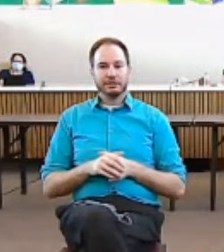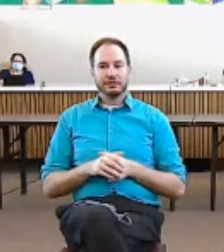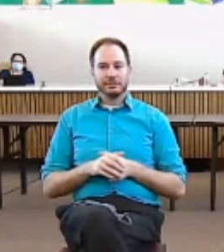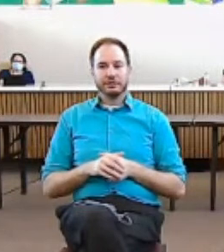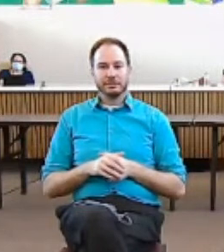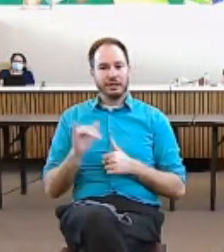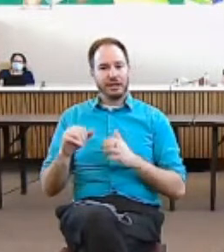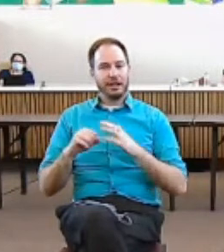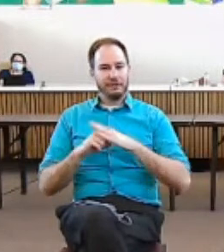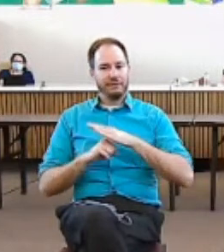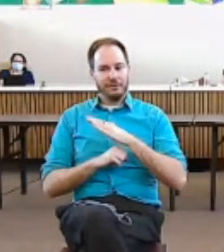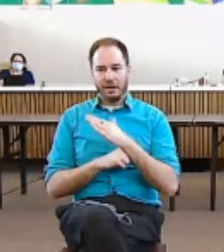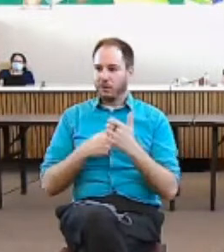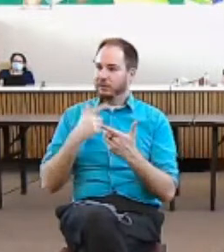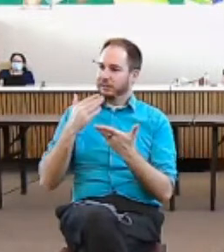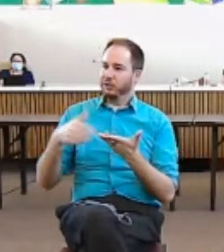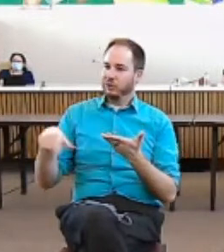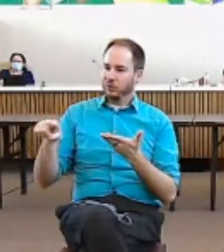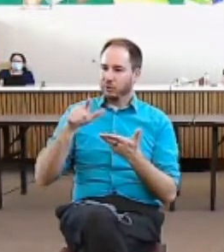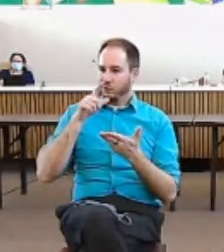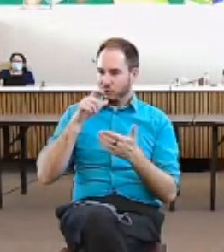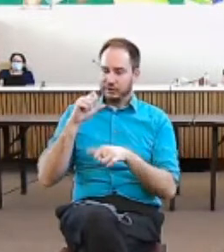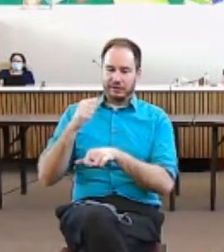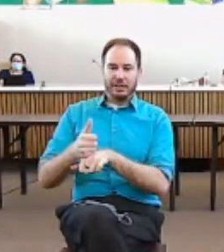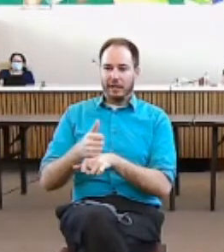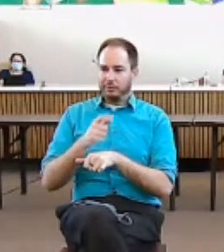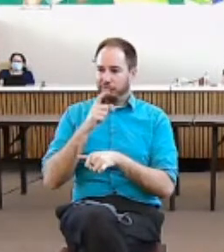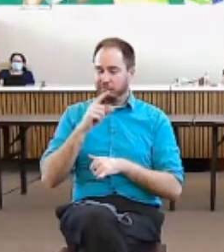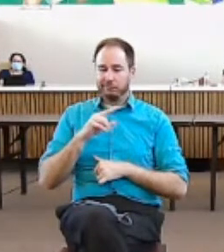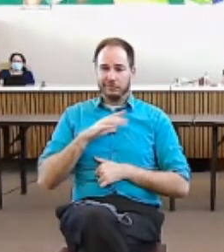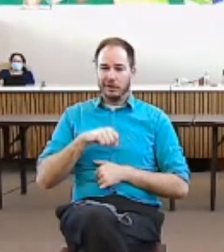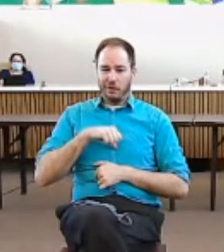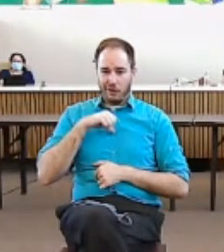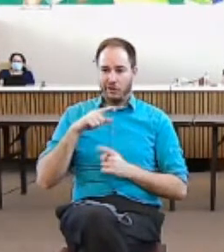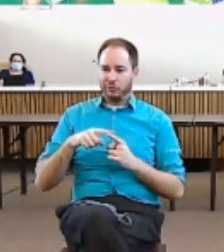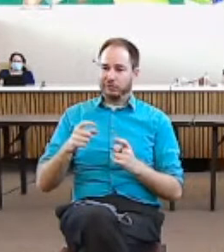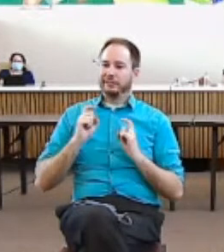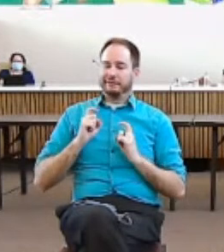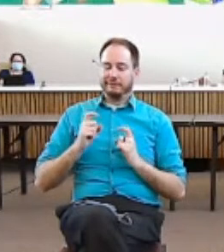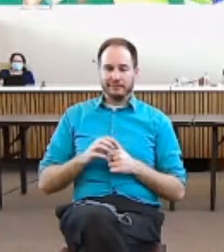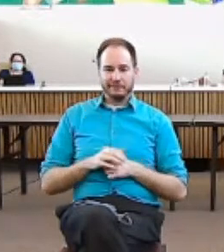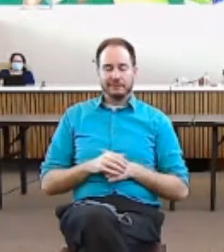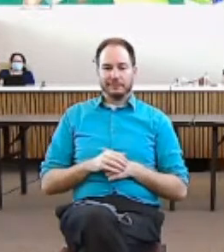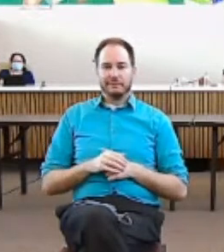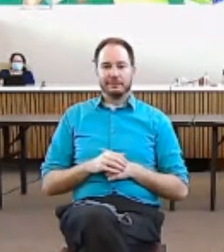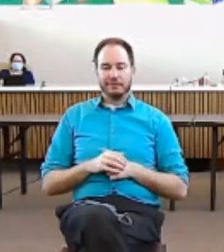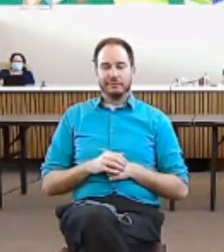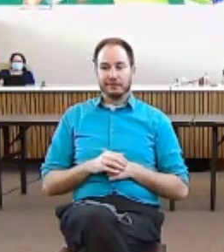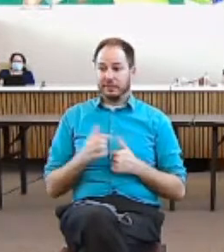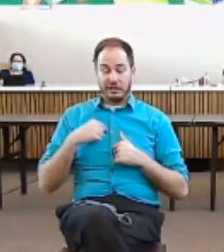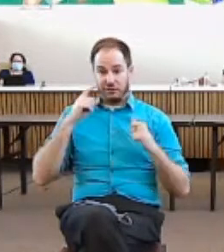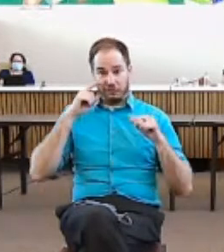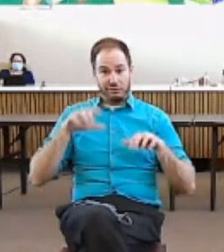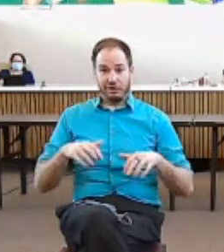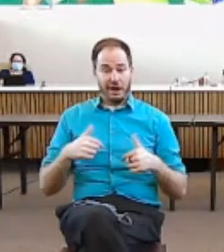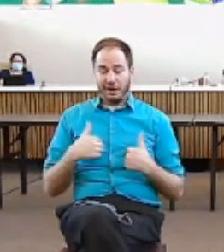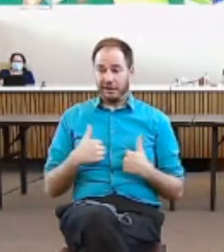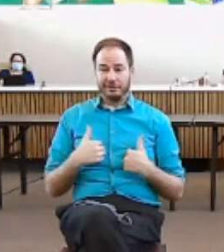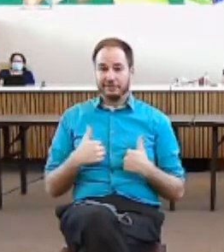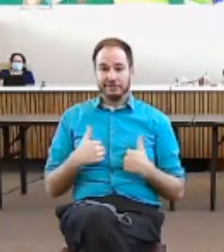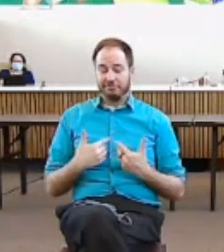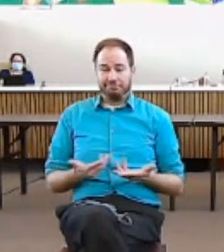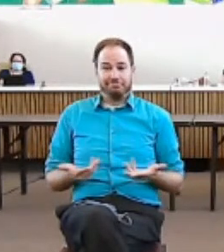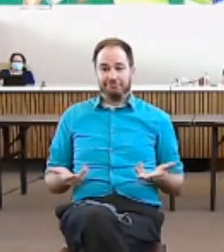the foundation, I'd like to say thank you very much. It's really an honor to get this award. I was shocked.